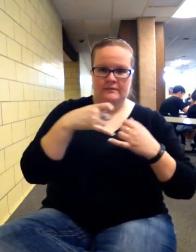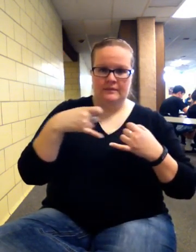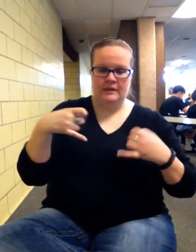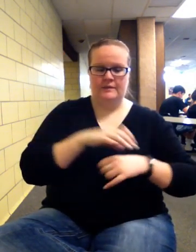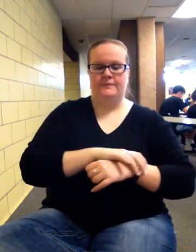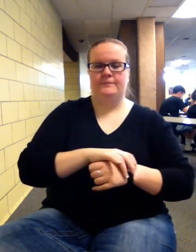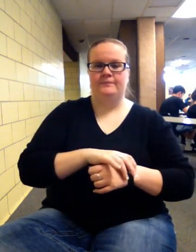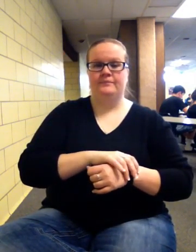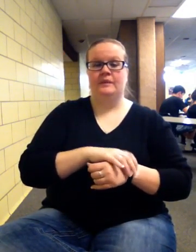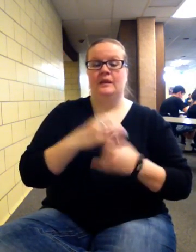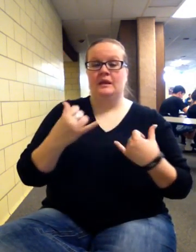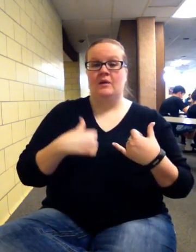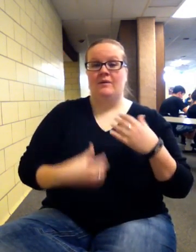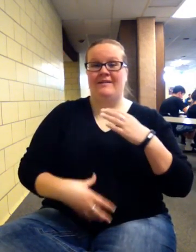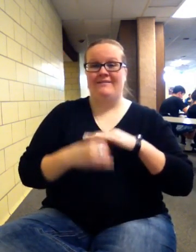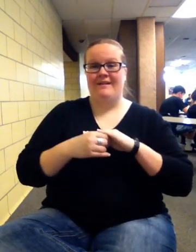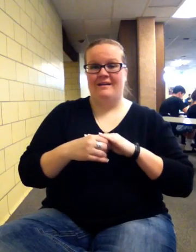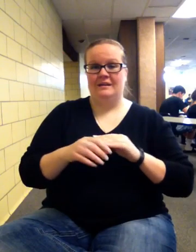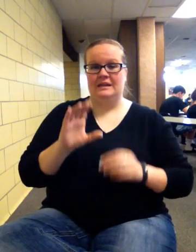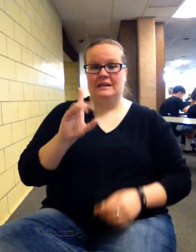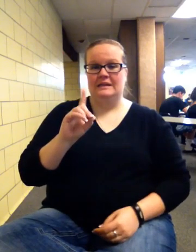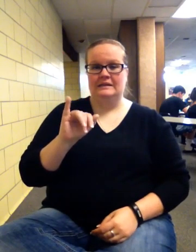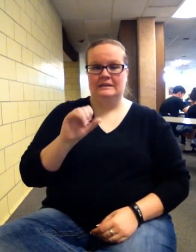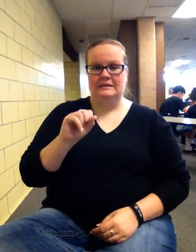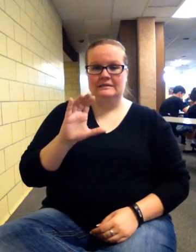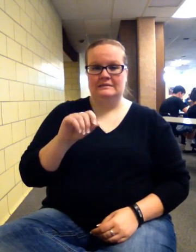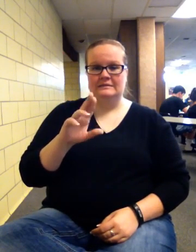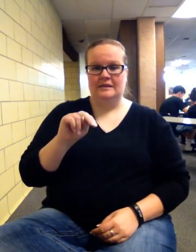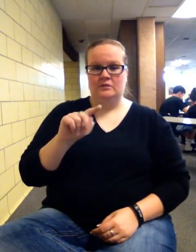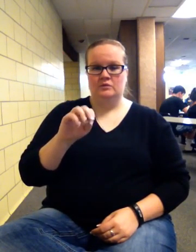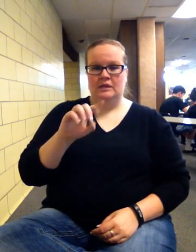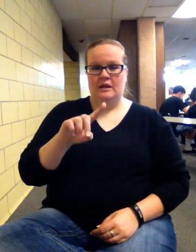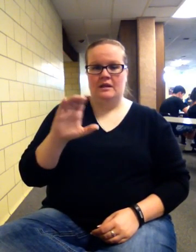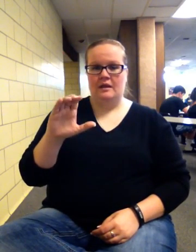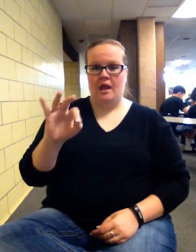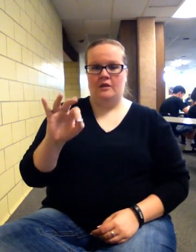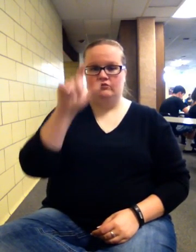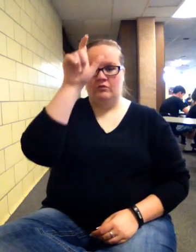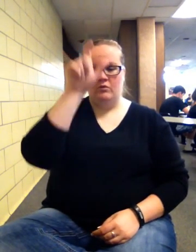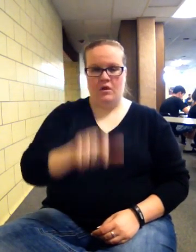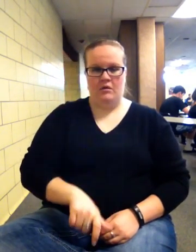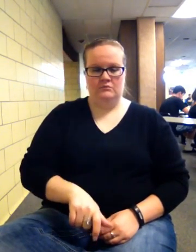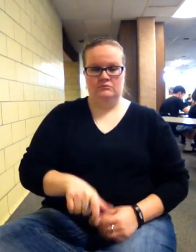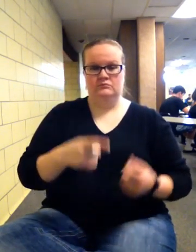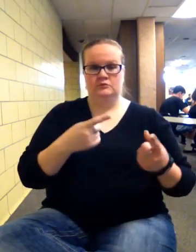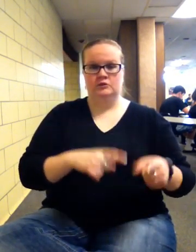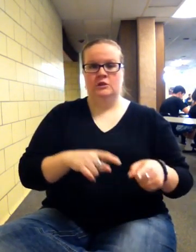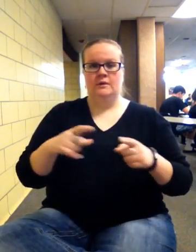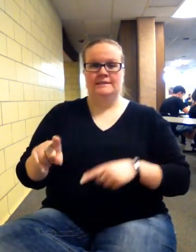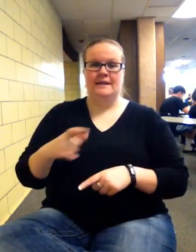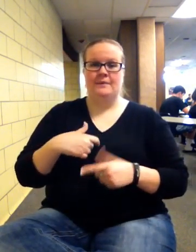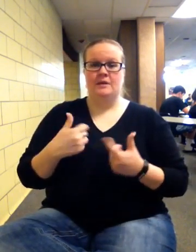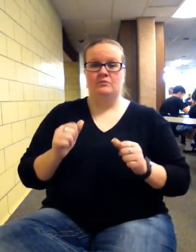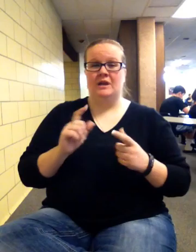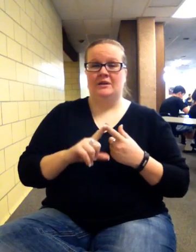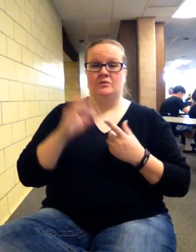now what I've added is I've added a discounted cash flow column. So basically what's happening is I'm trying to bring each of